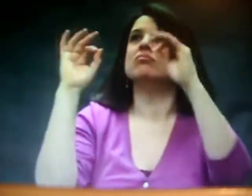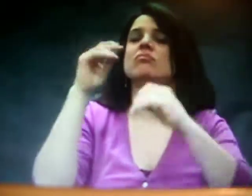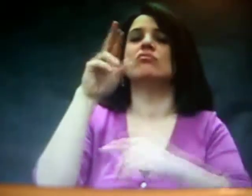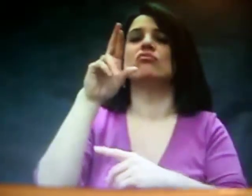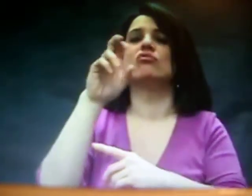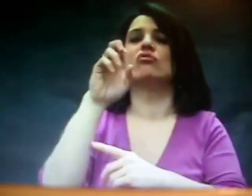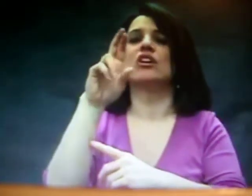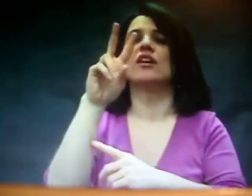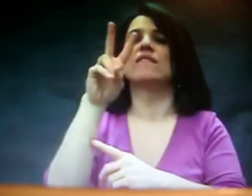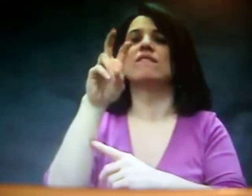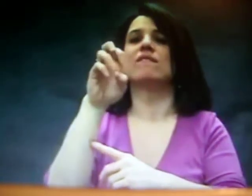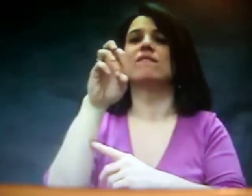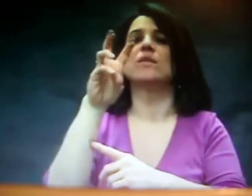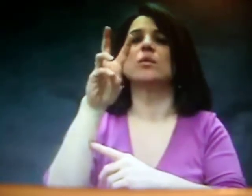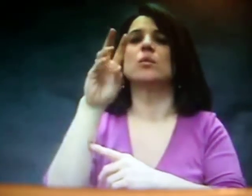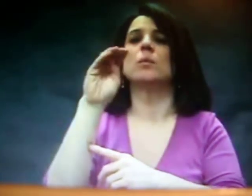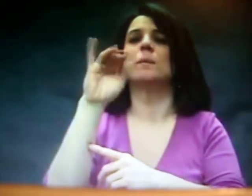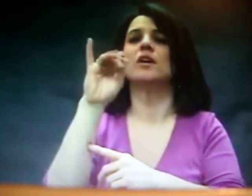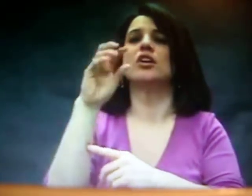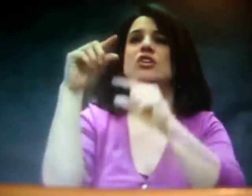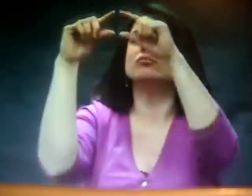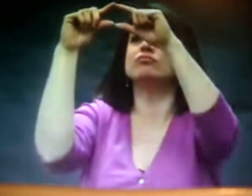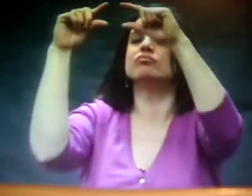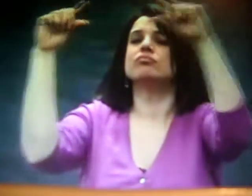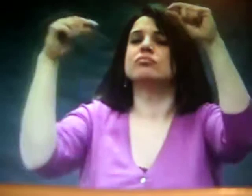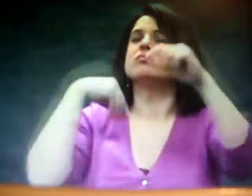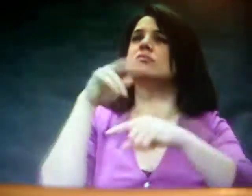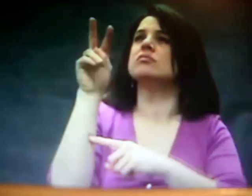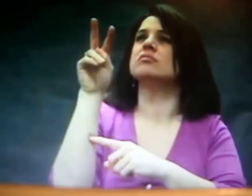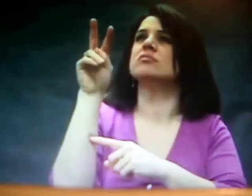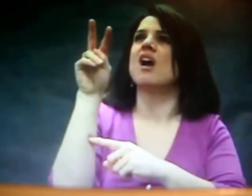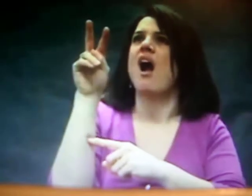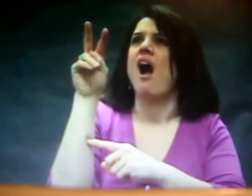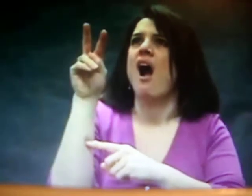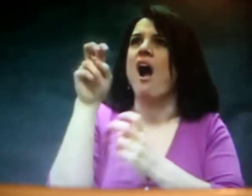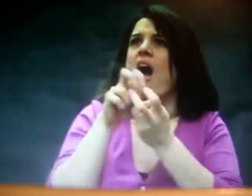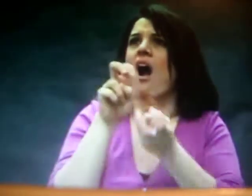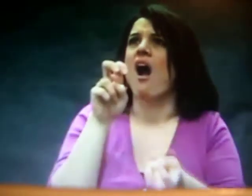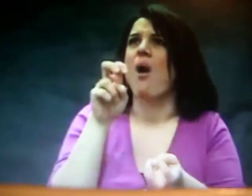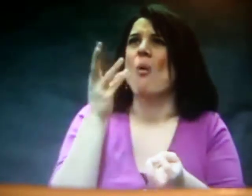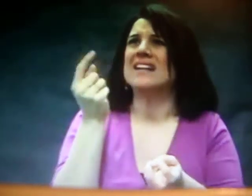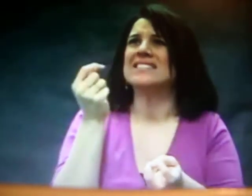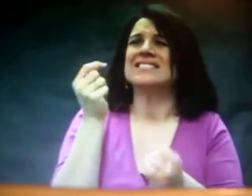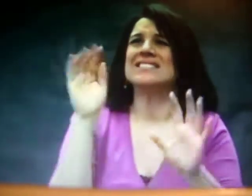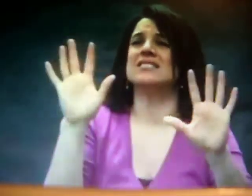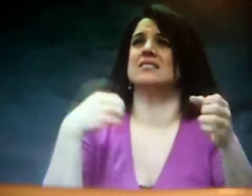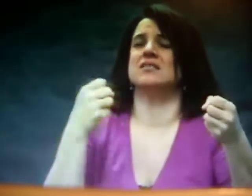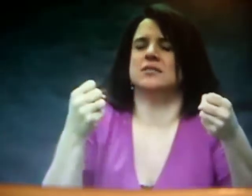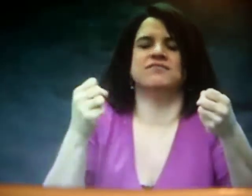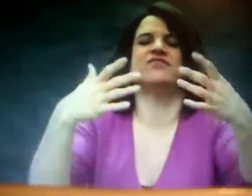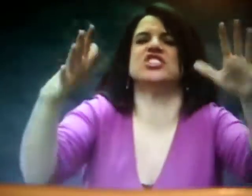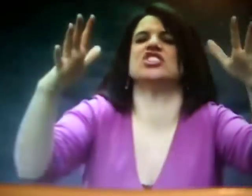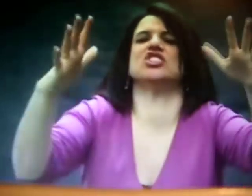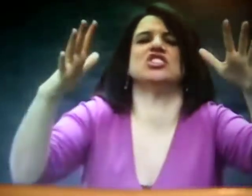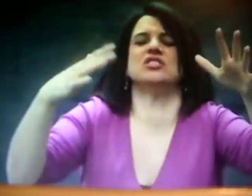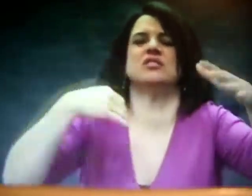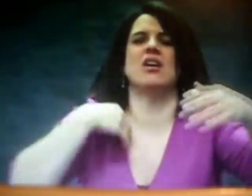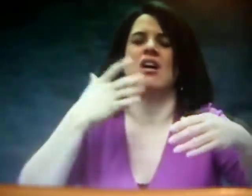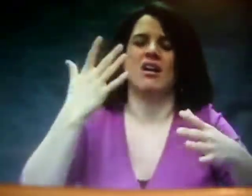As I looked up in my rearview mirror and I saw this, I'm like,